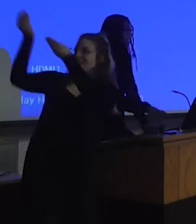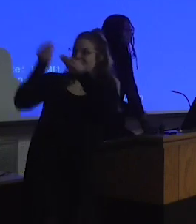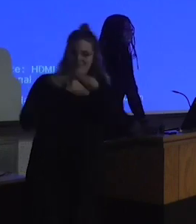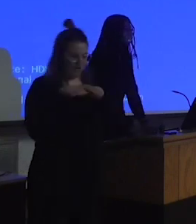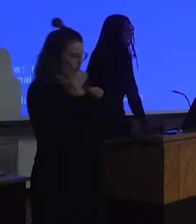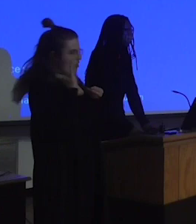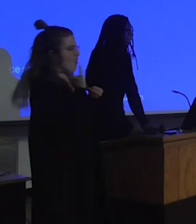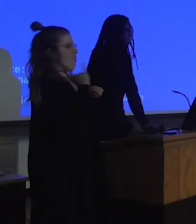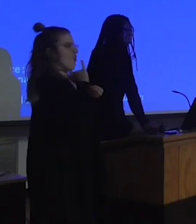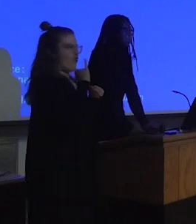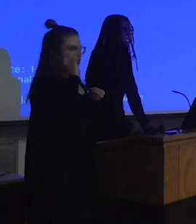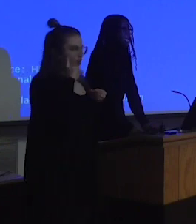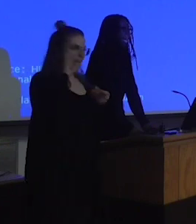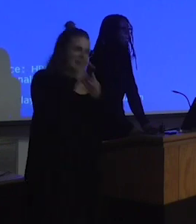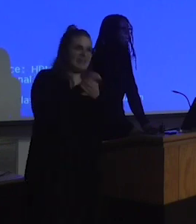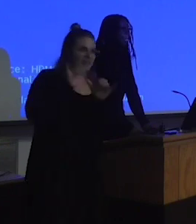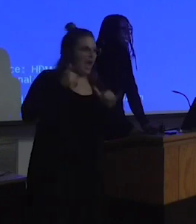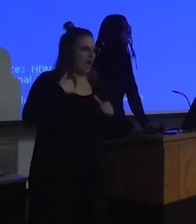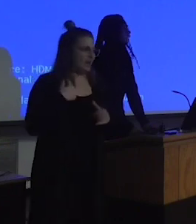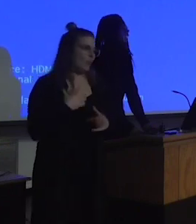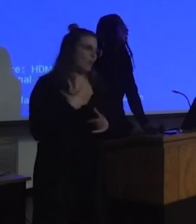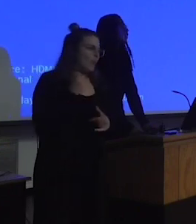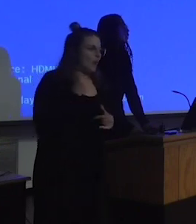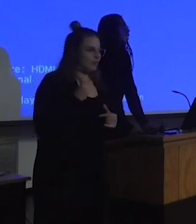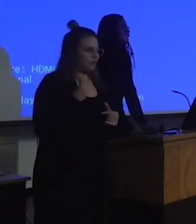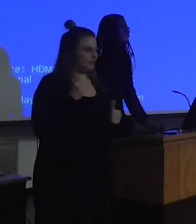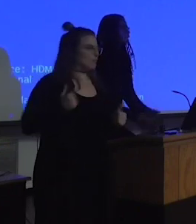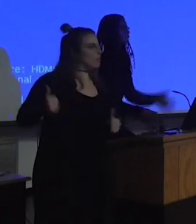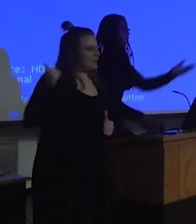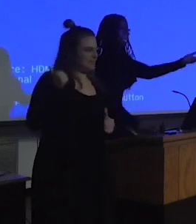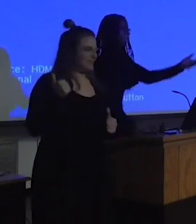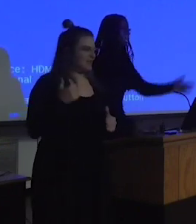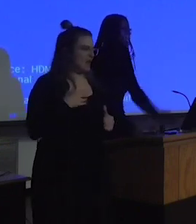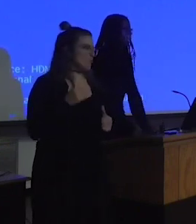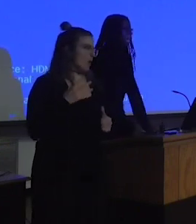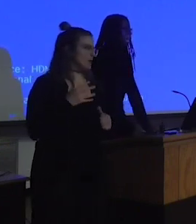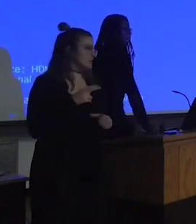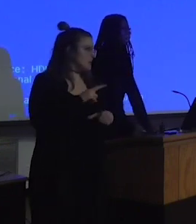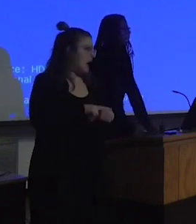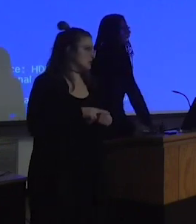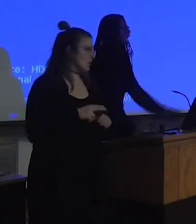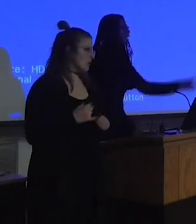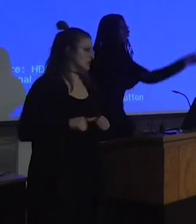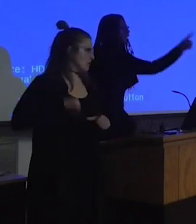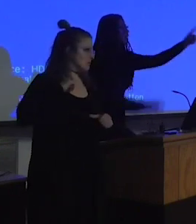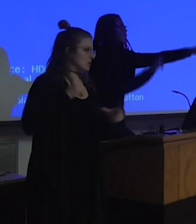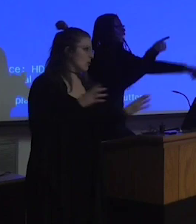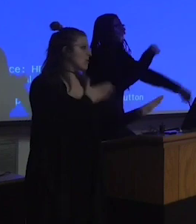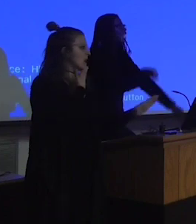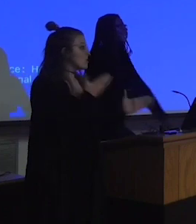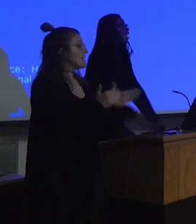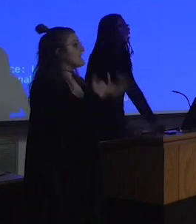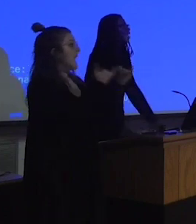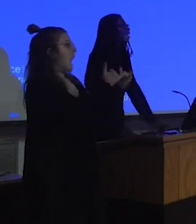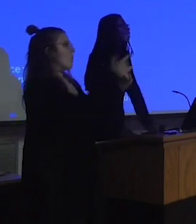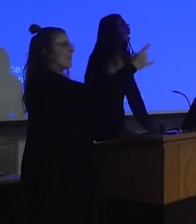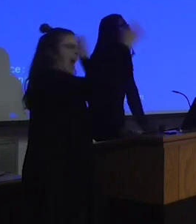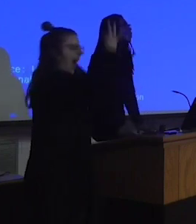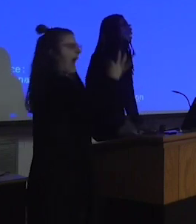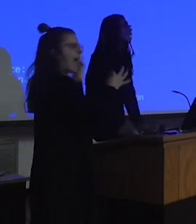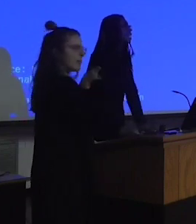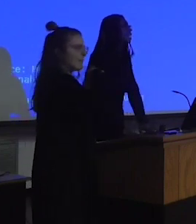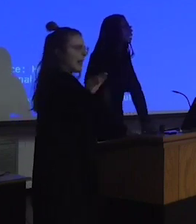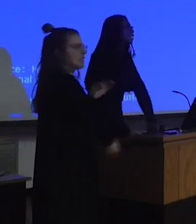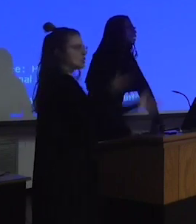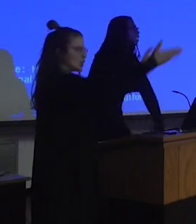by institutions of white supremacy and white nationalism. So thank you again for that. And you, with the hat and the plaid shirt, you